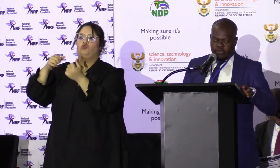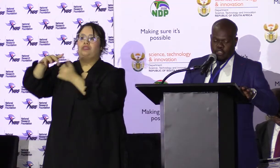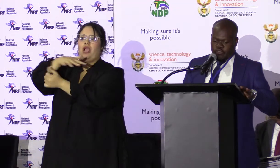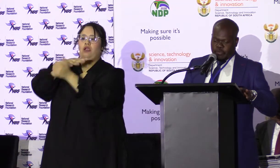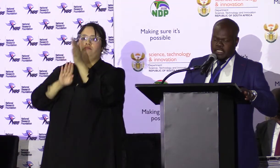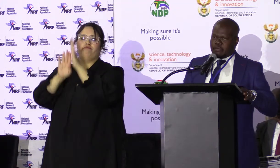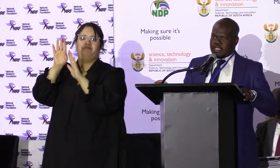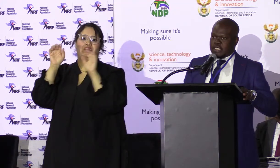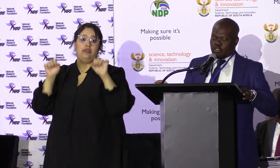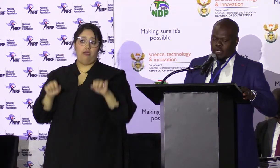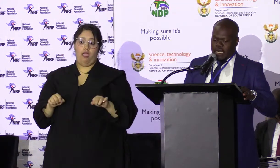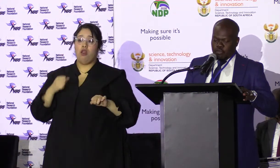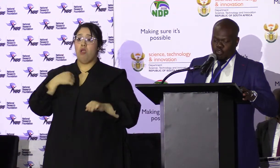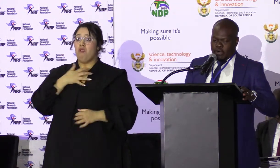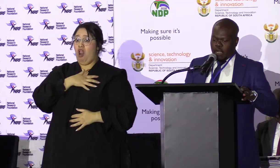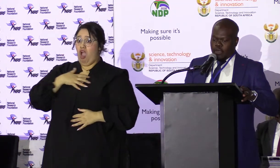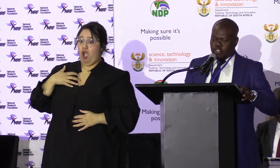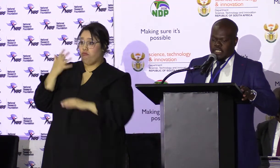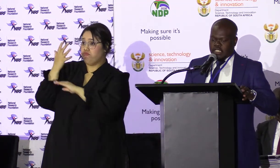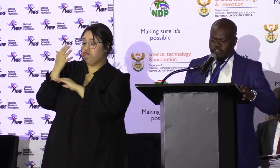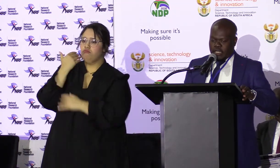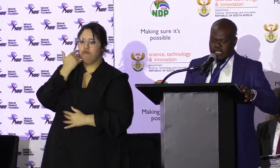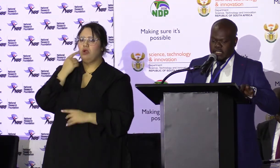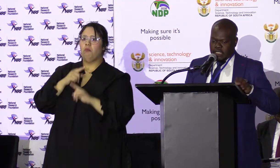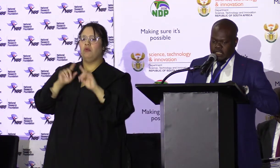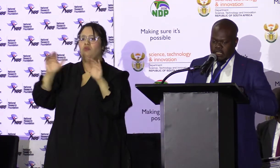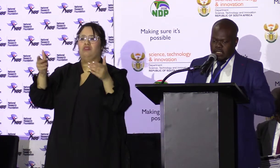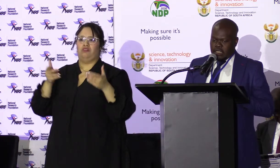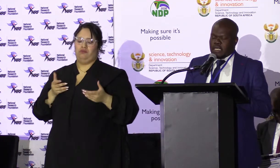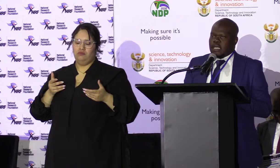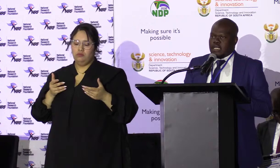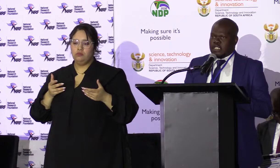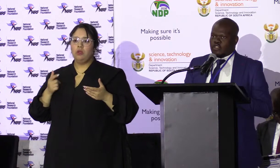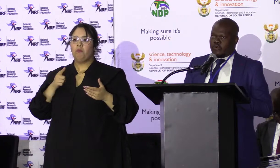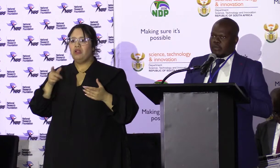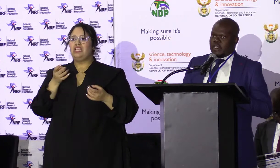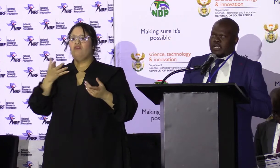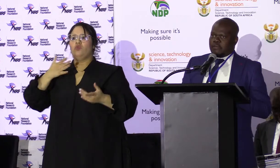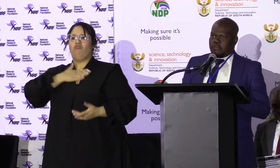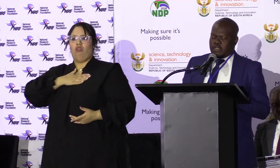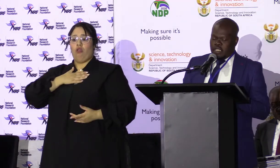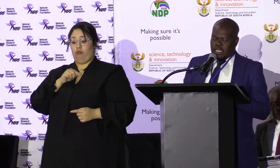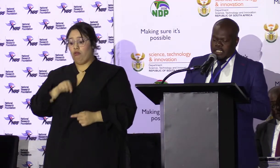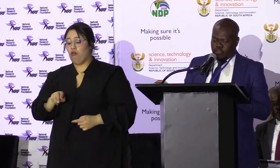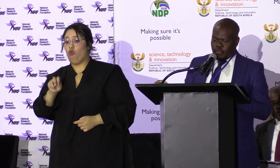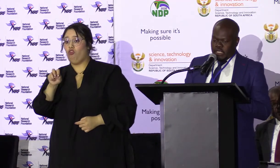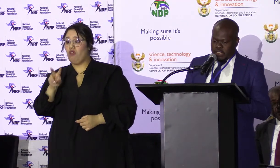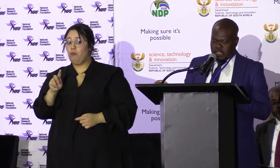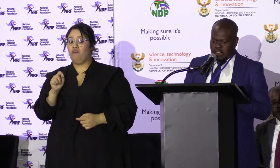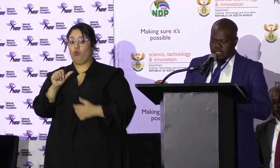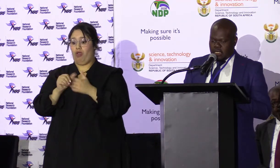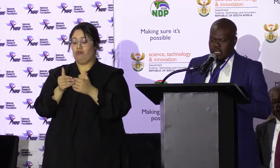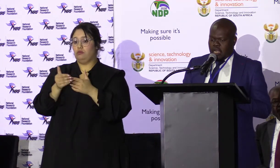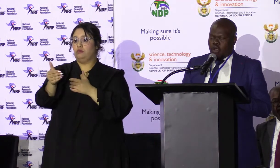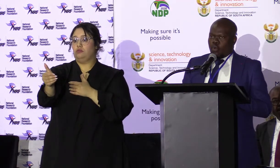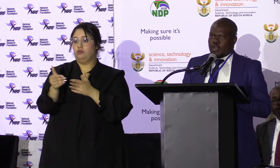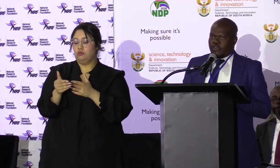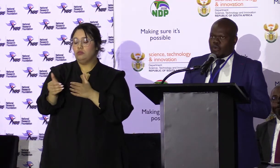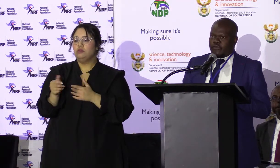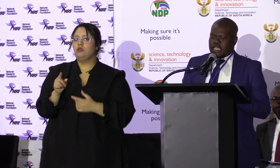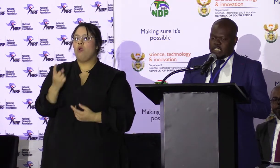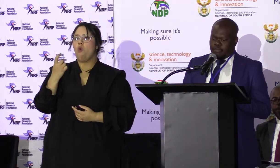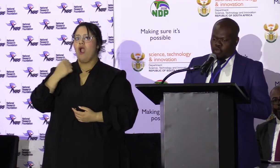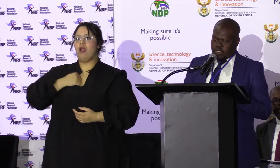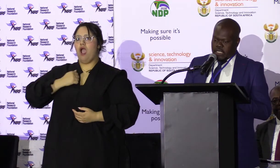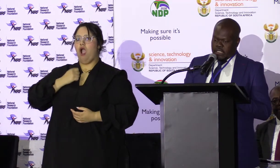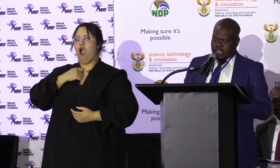I'm not here to give you a lot of speech, I'm just here to welcome you, but I want to just give you a sense that this November, in the next few months, one